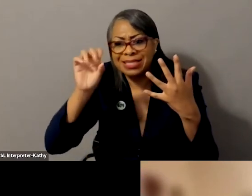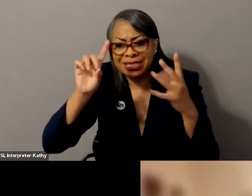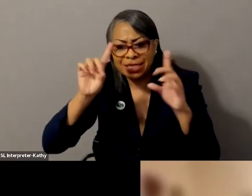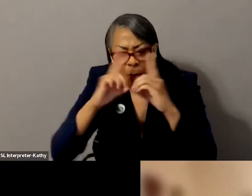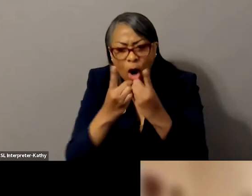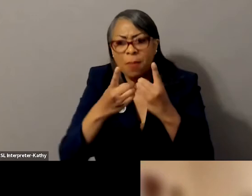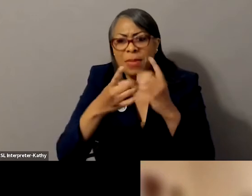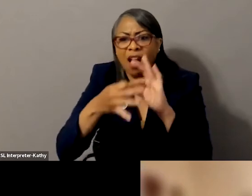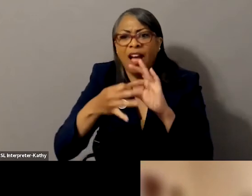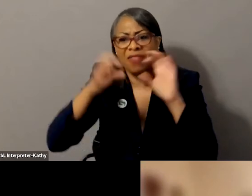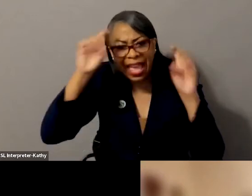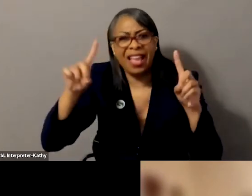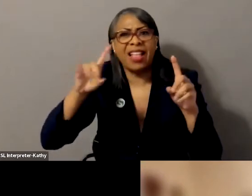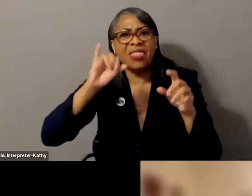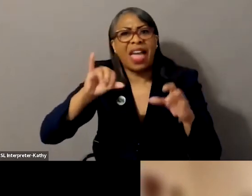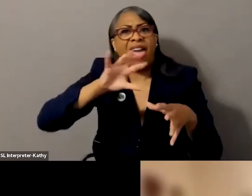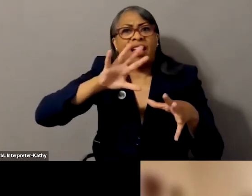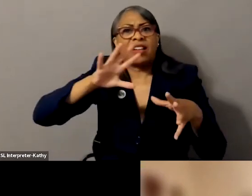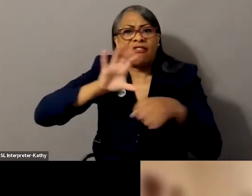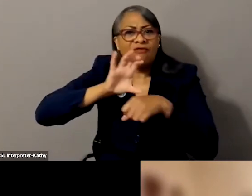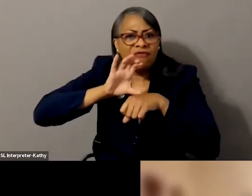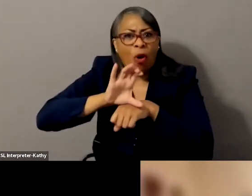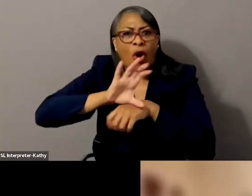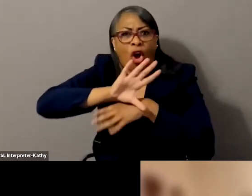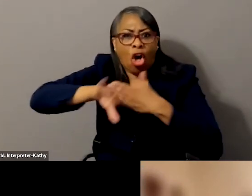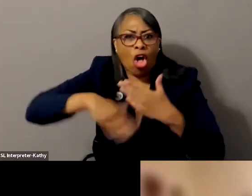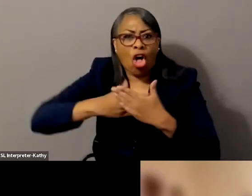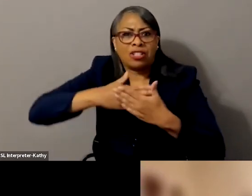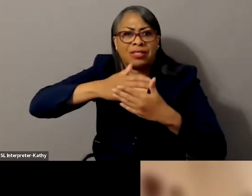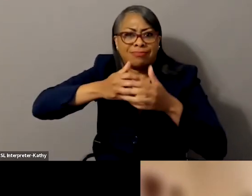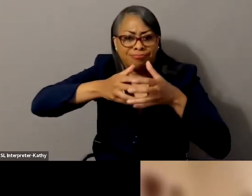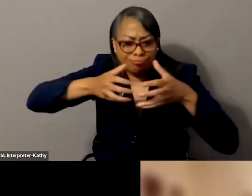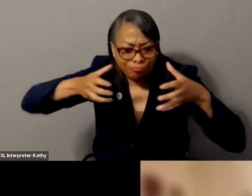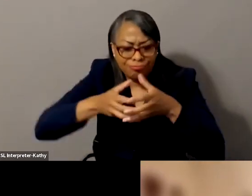it pushes us all together towards